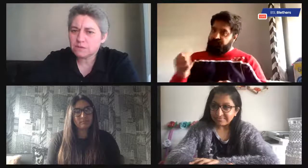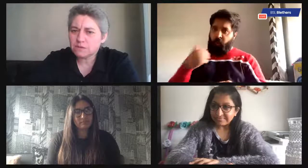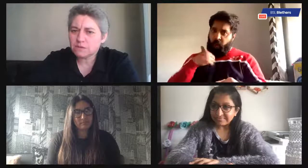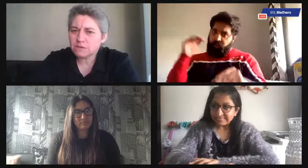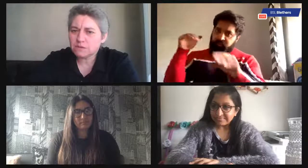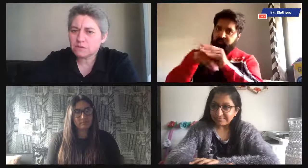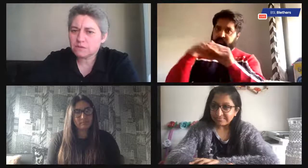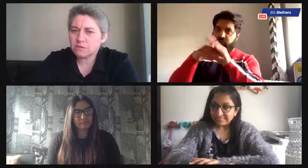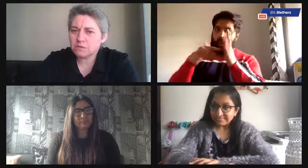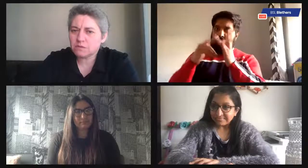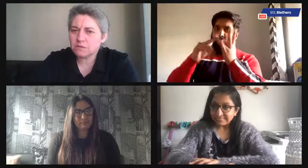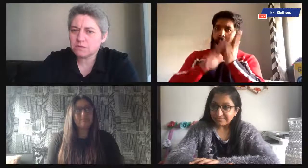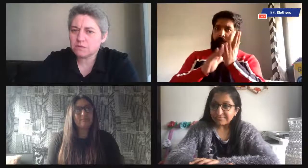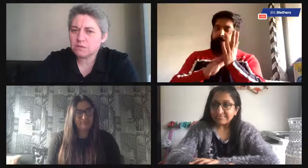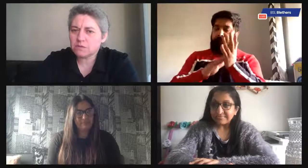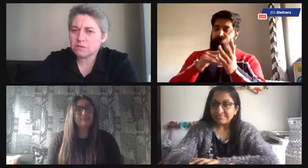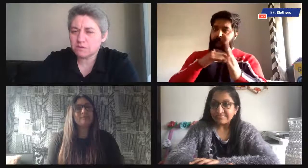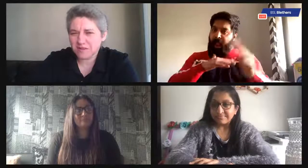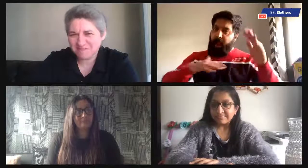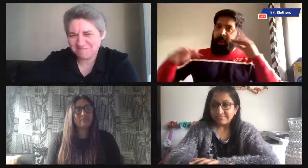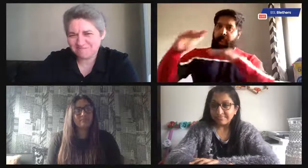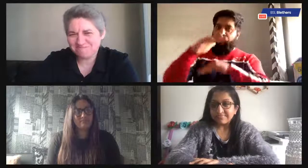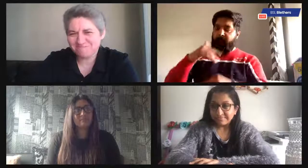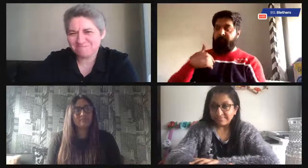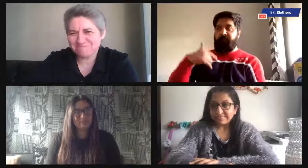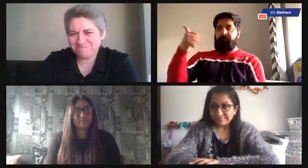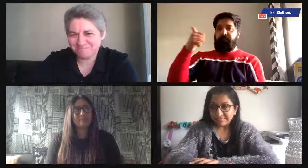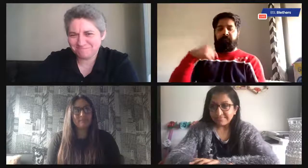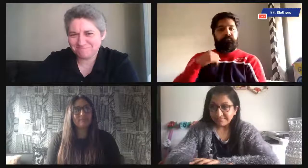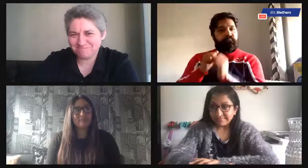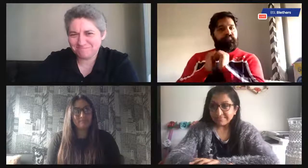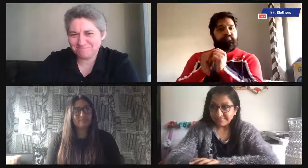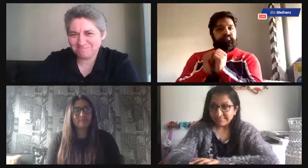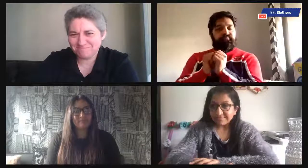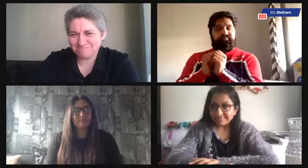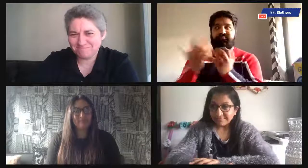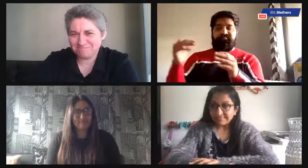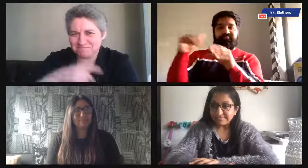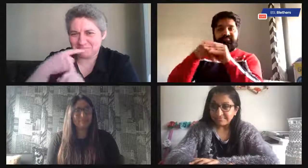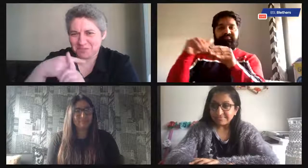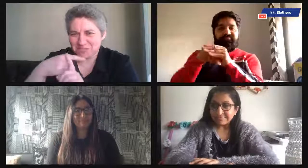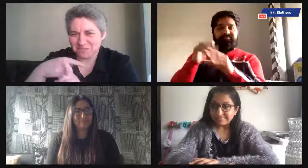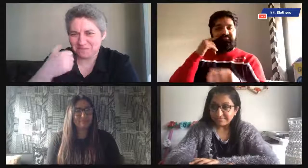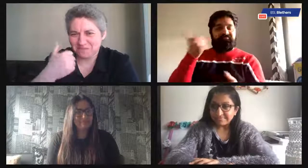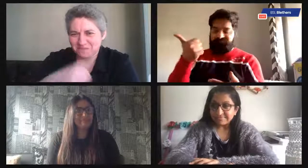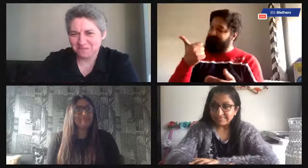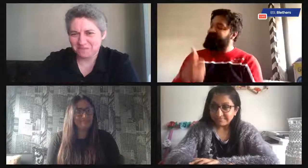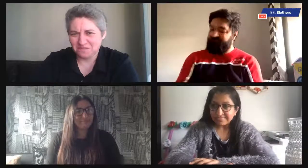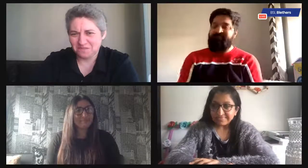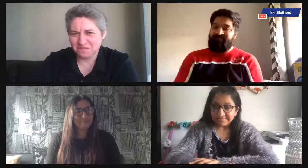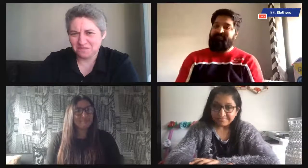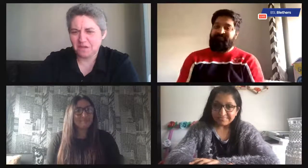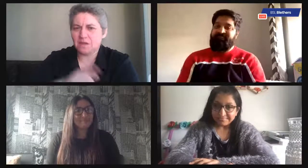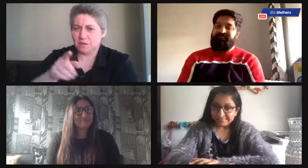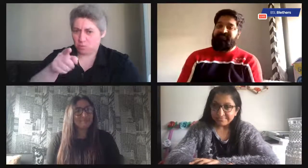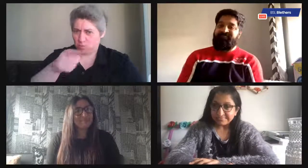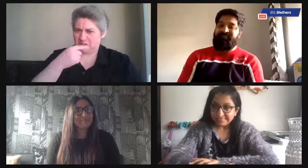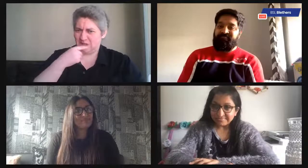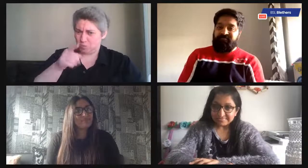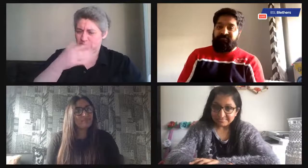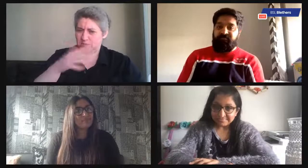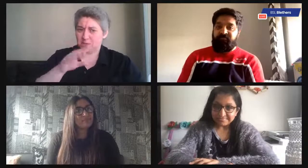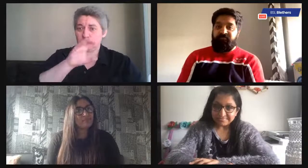But honestly, I have to say that the person from Syria was determined that they were going to learn BSL, and they are